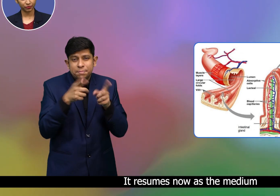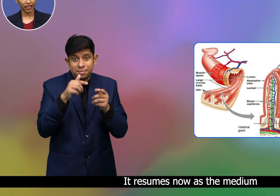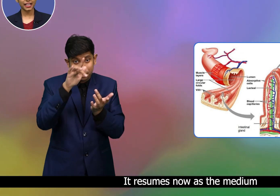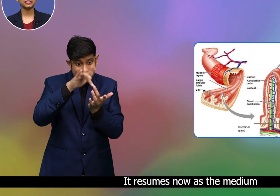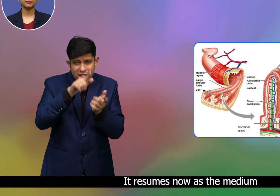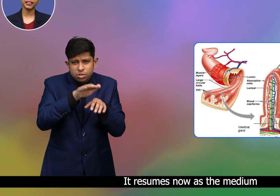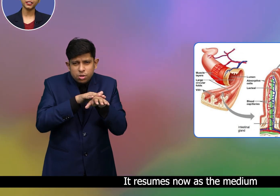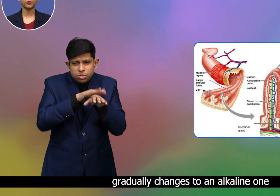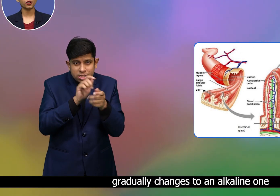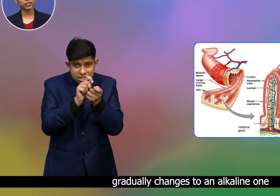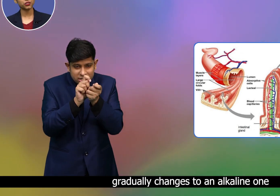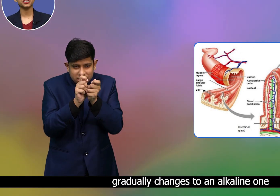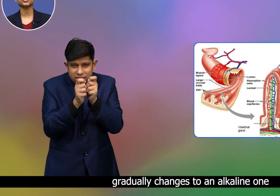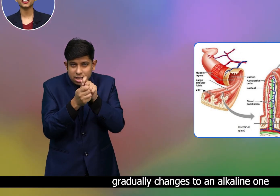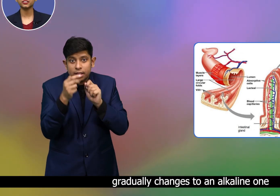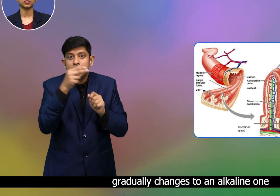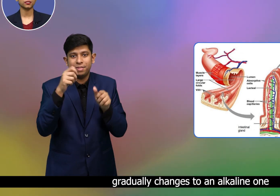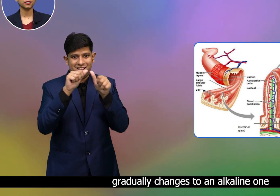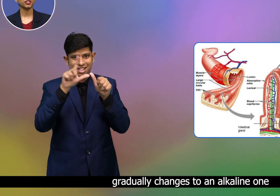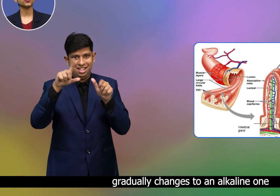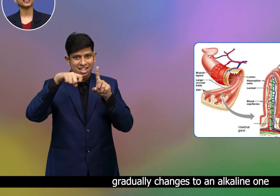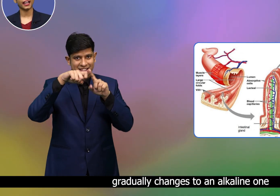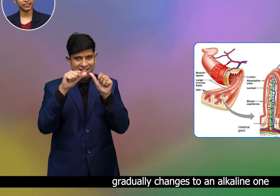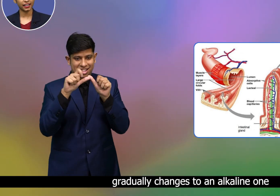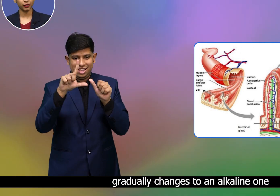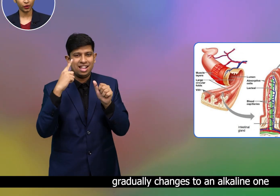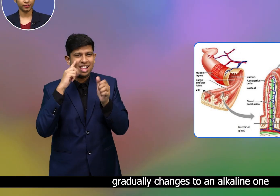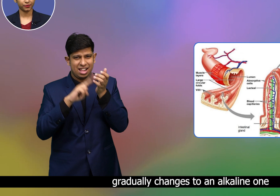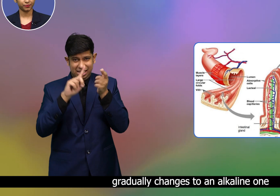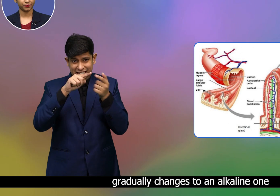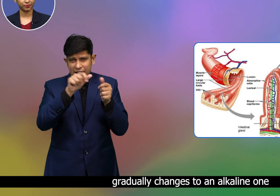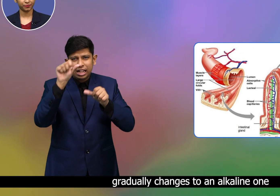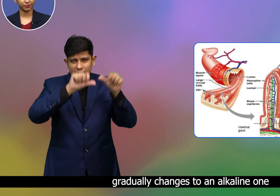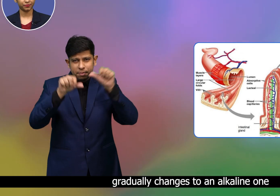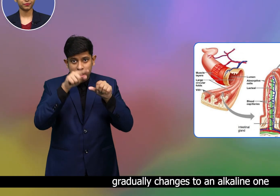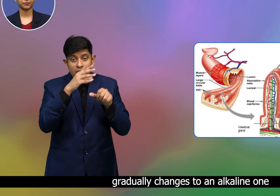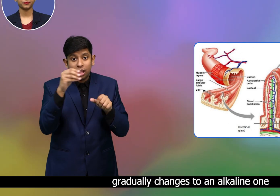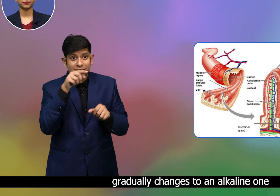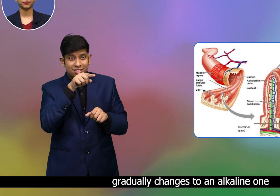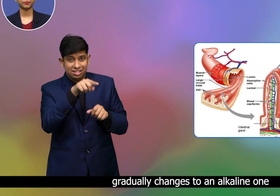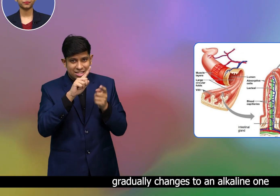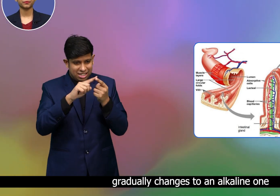now as the medium gradually changes to an alkaline one,